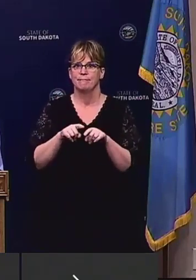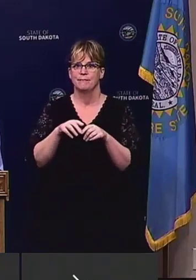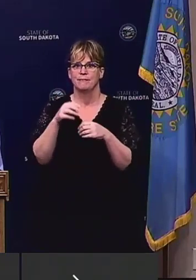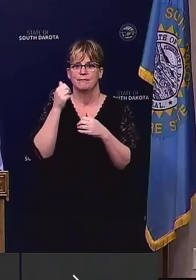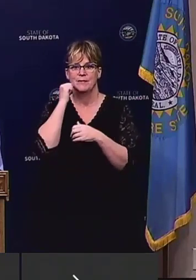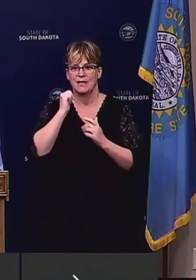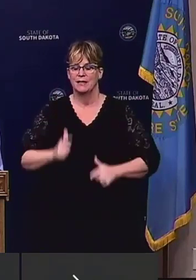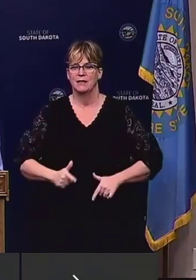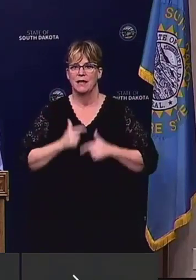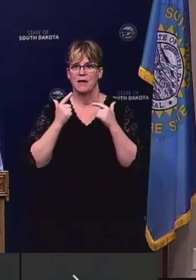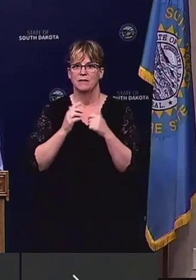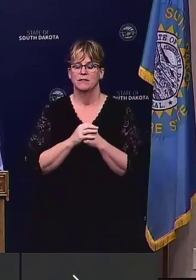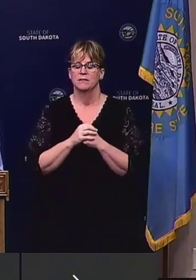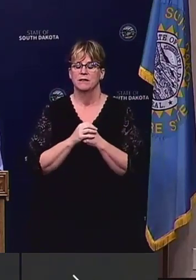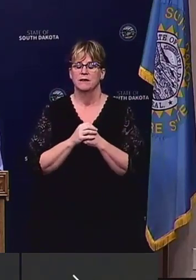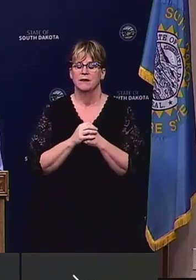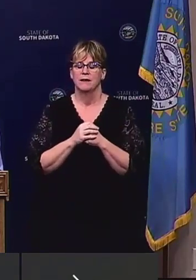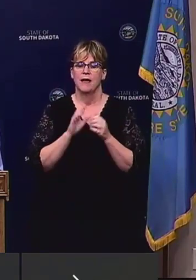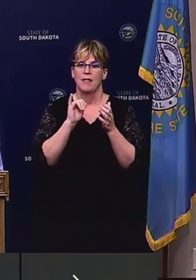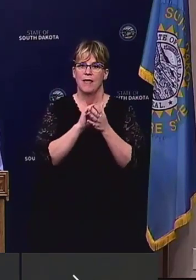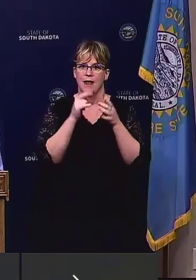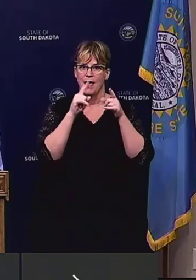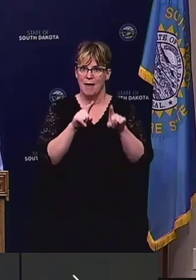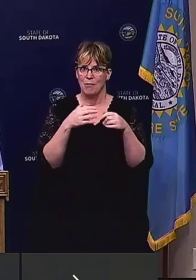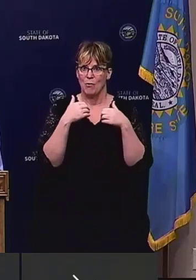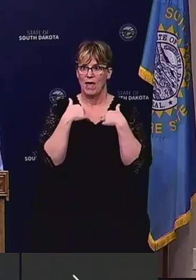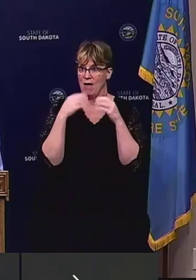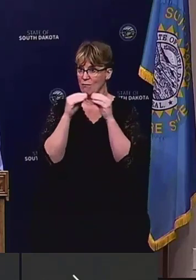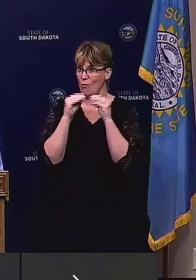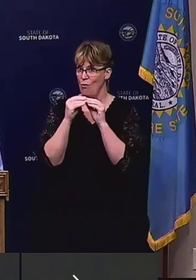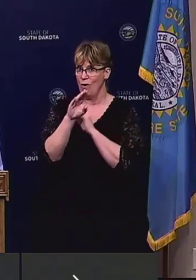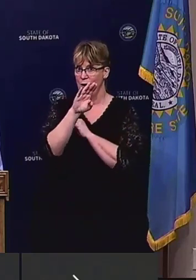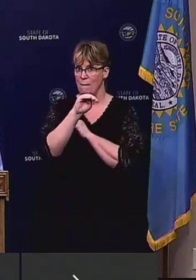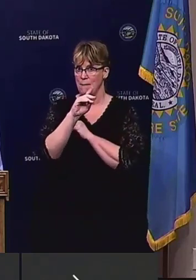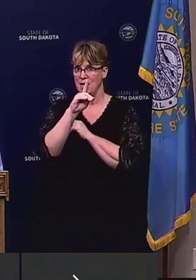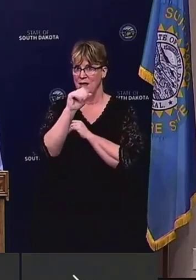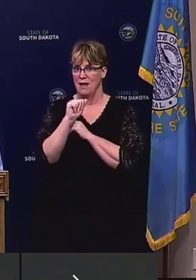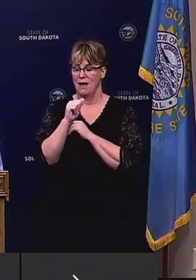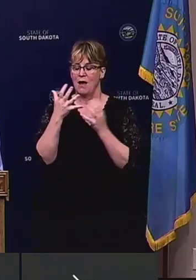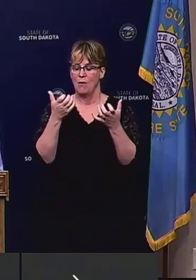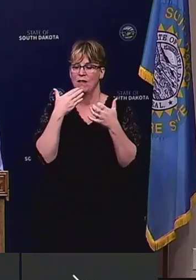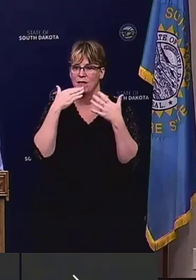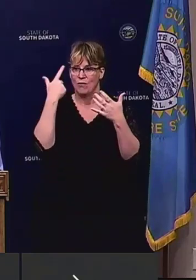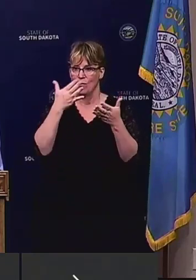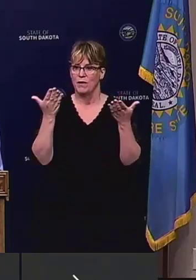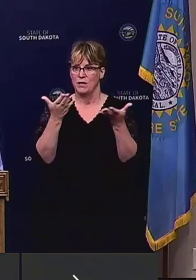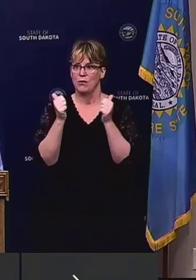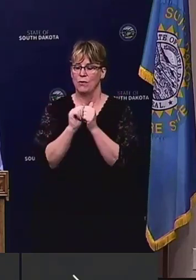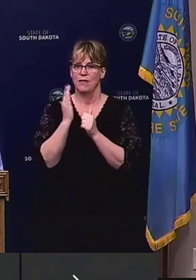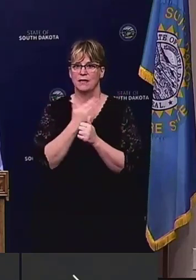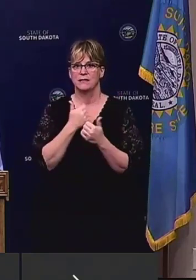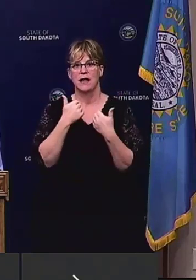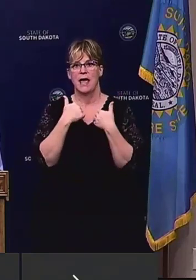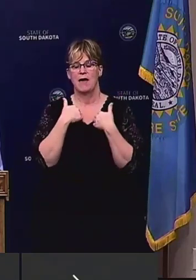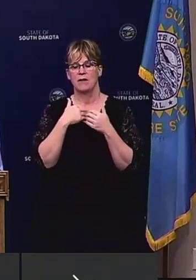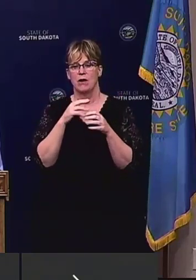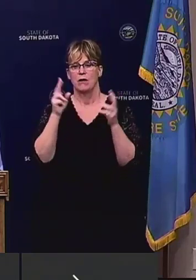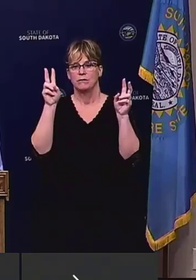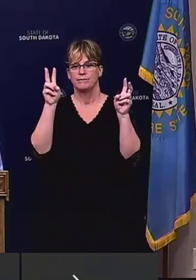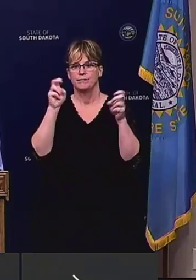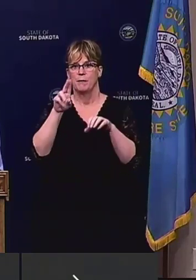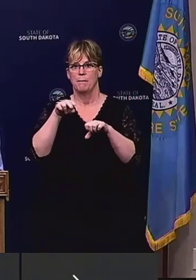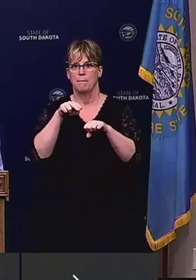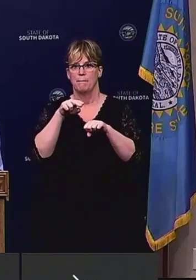doing. So much so that we've even got some extra media here today. So I want to thank you for coming and covering our Back to